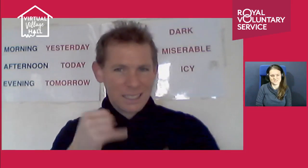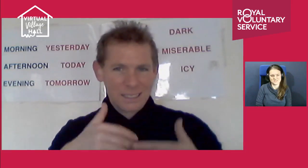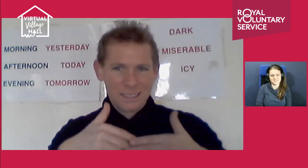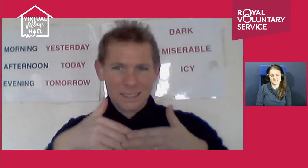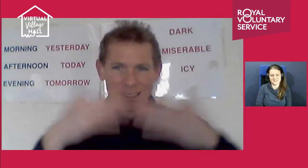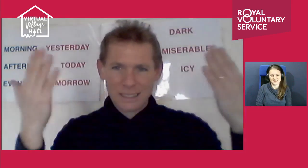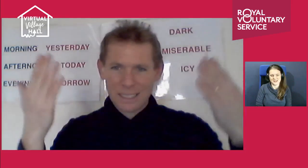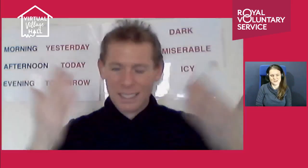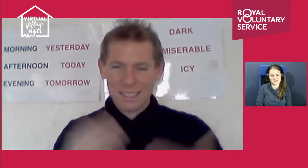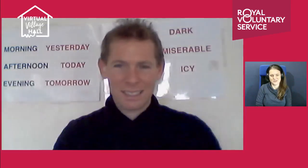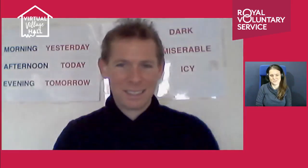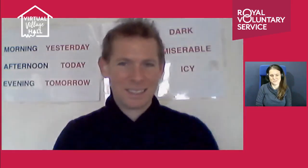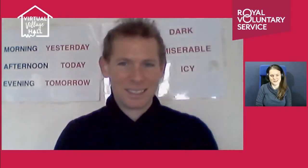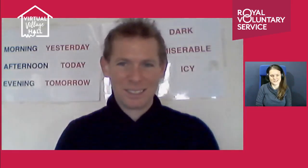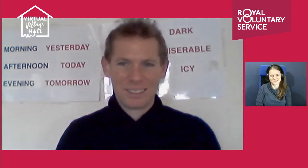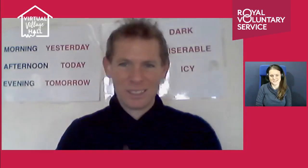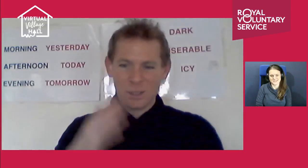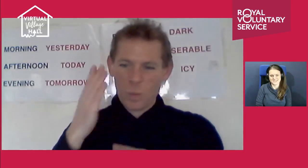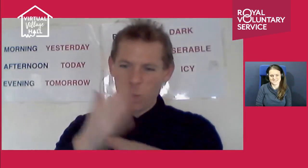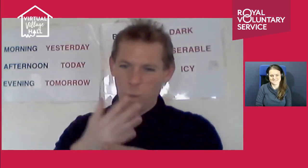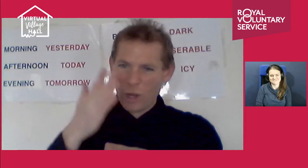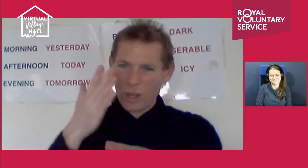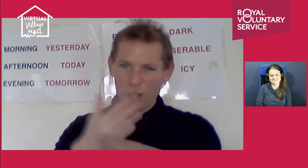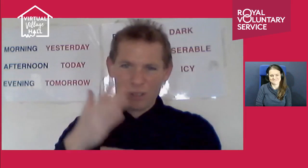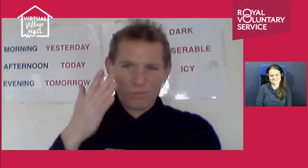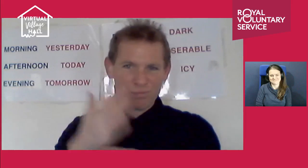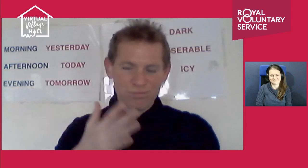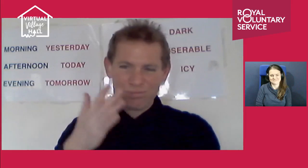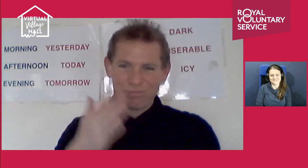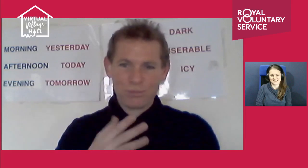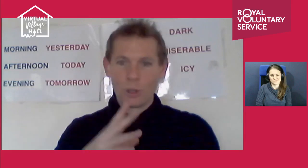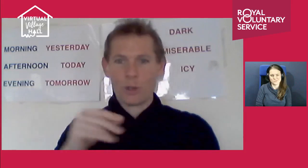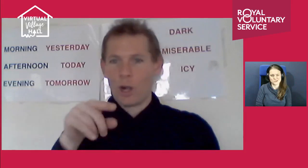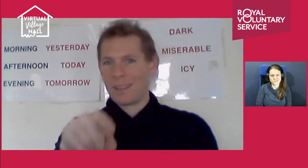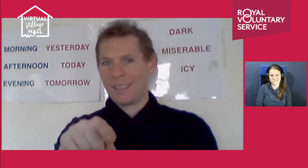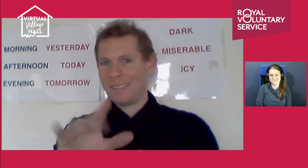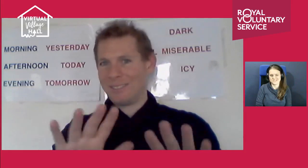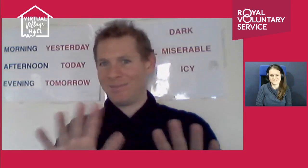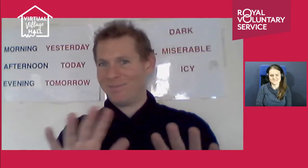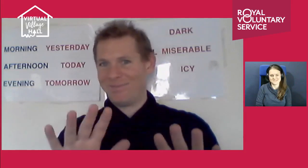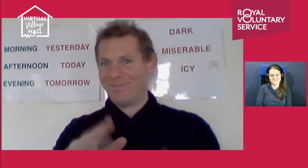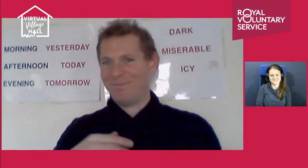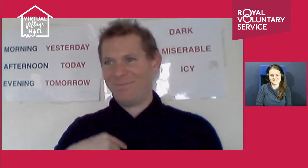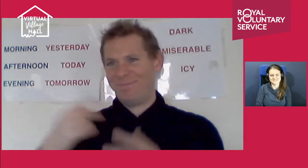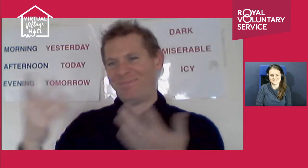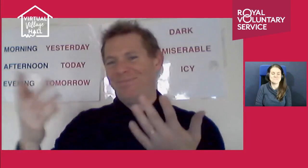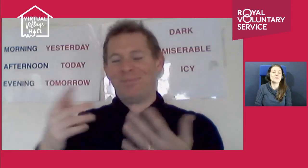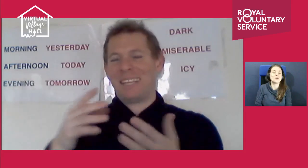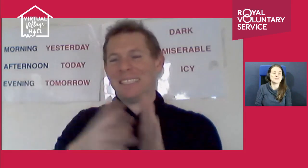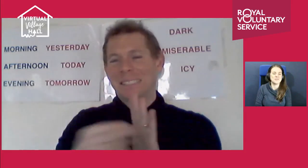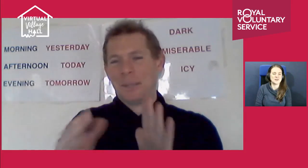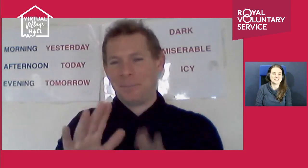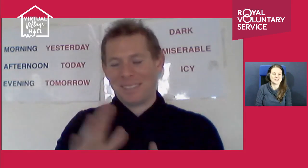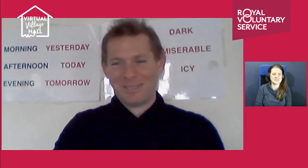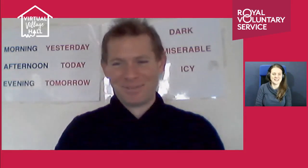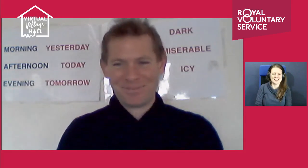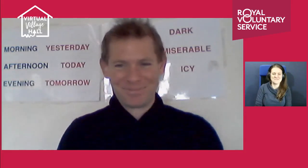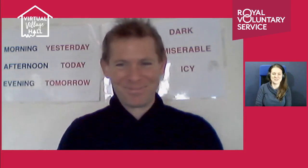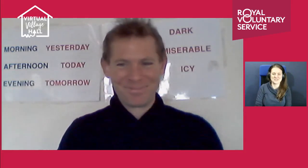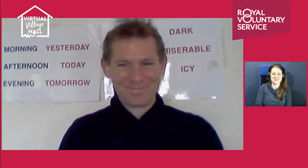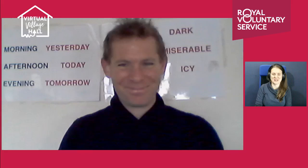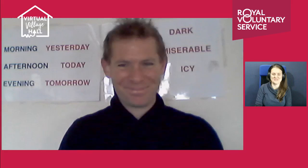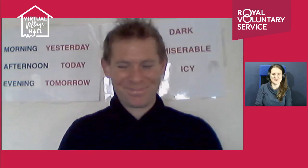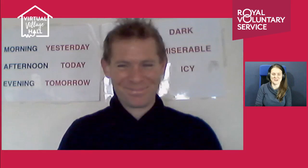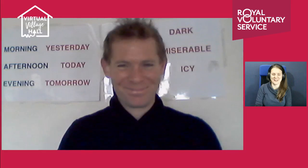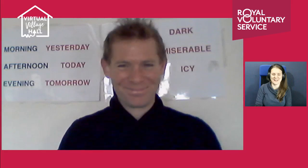Oh, I'm having a bad day. I'm working. But not here. I'm